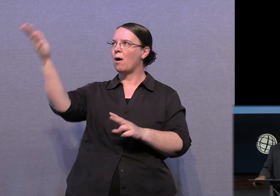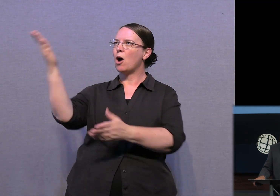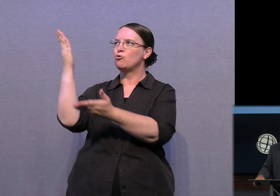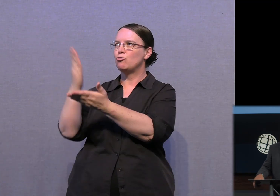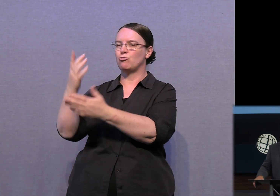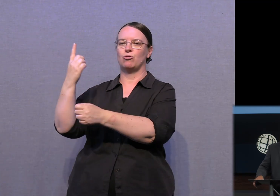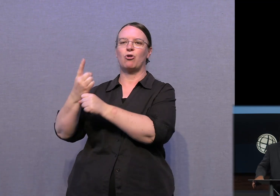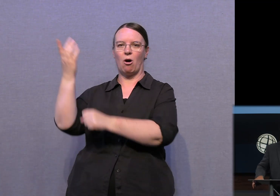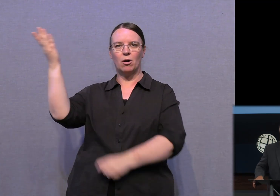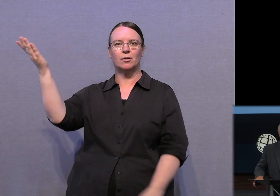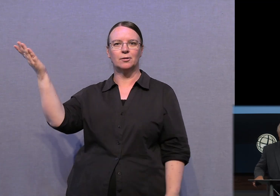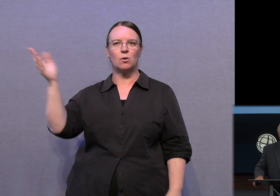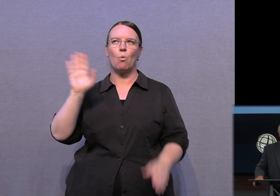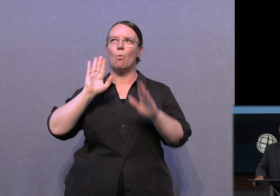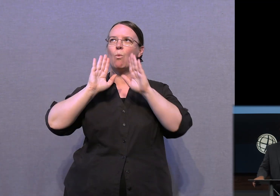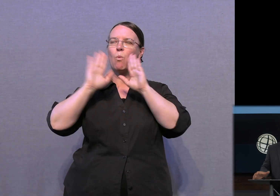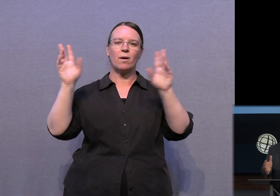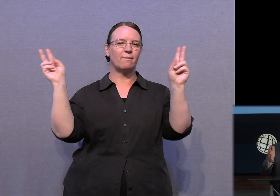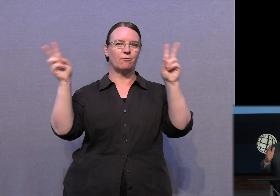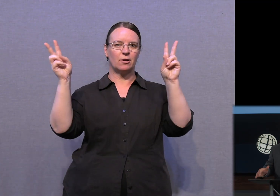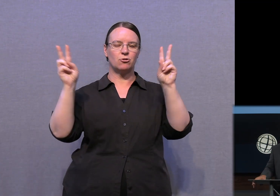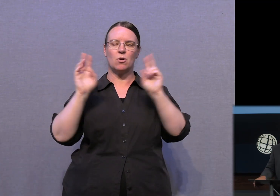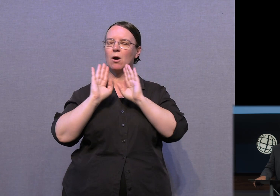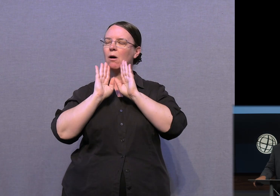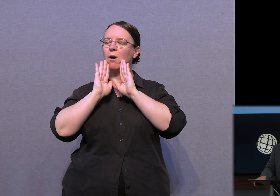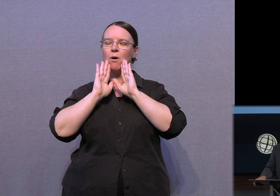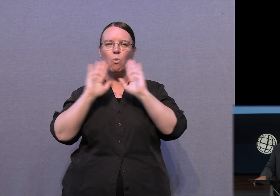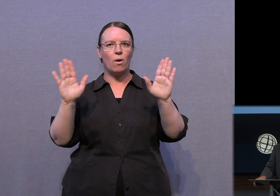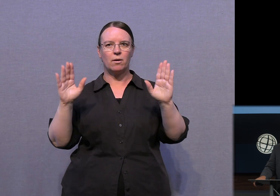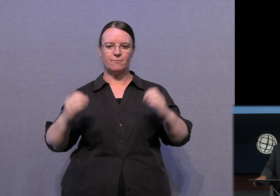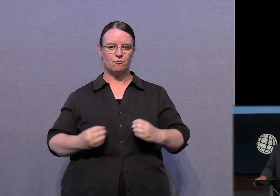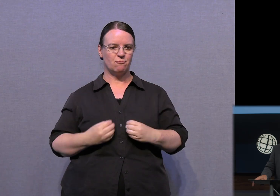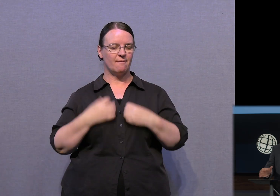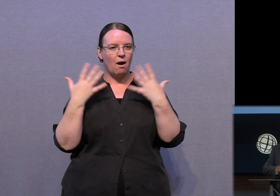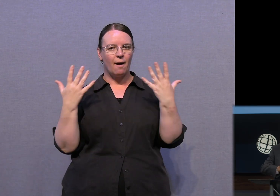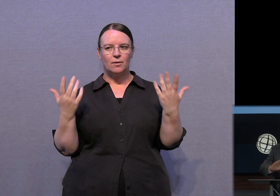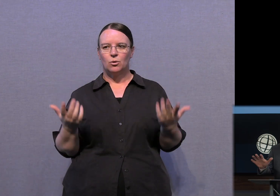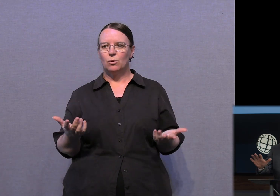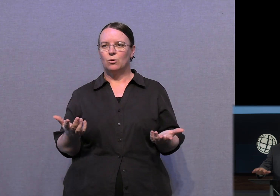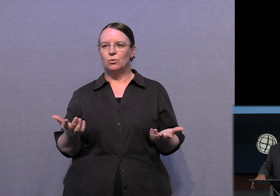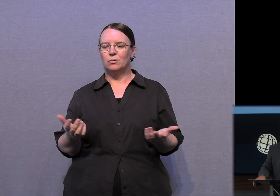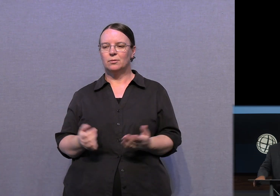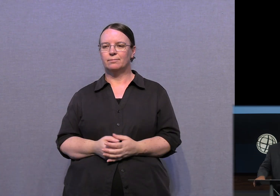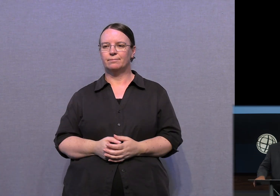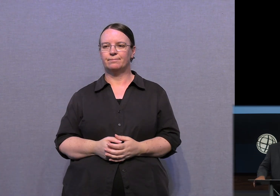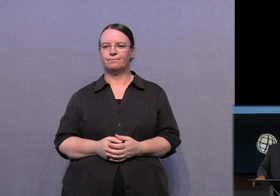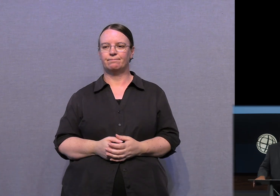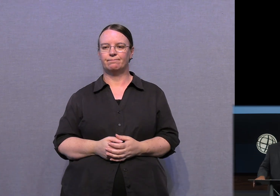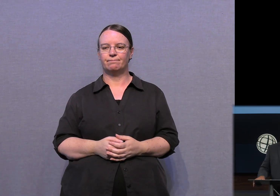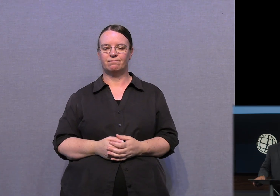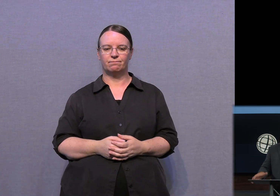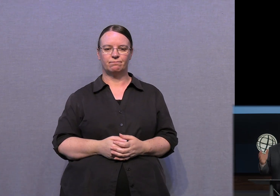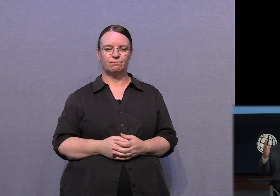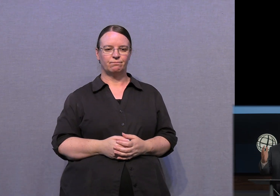an amazing vindication. What an amazing revival. And the prophets, the false prophets, were